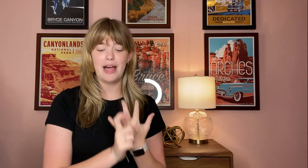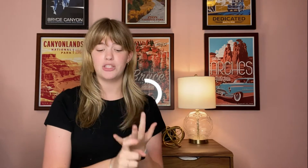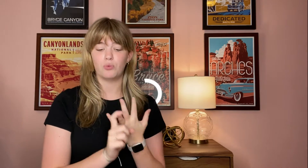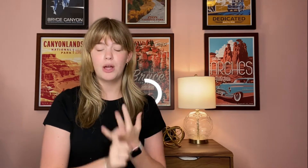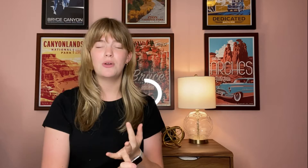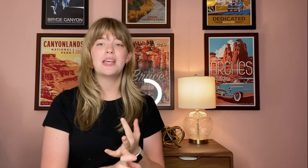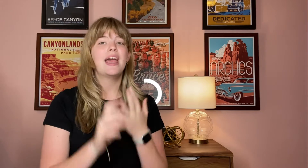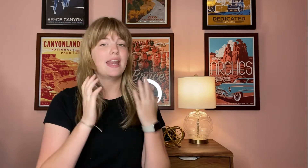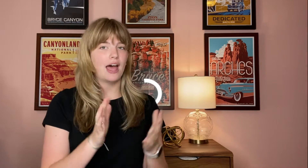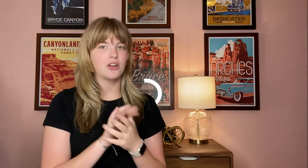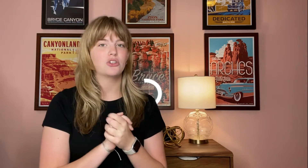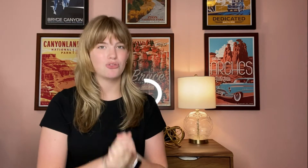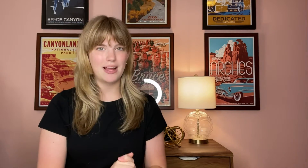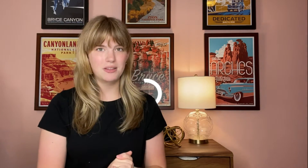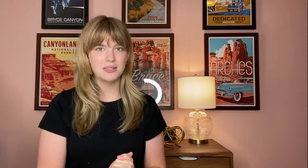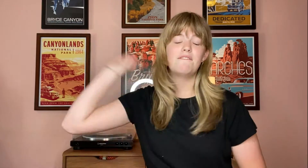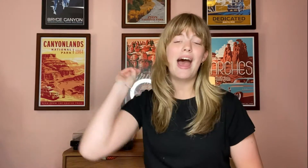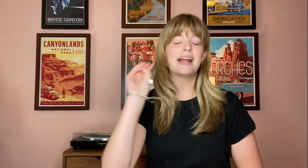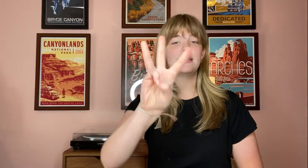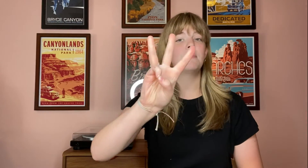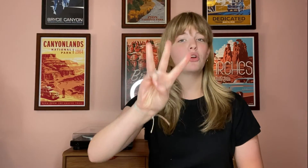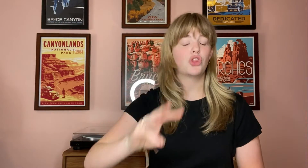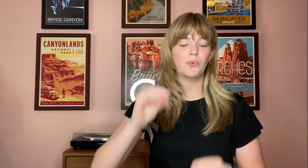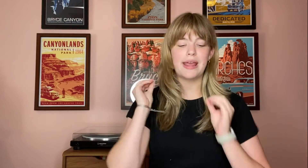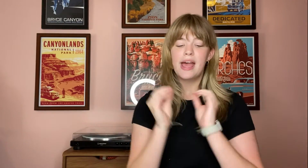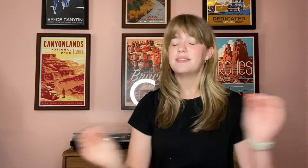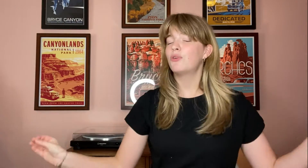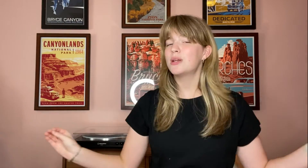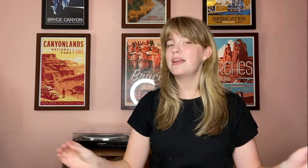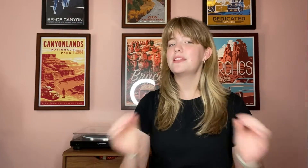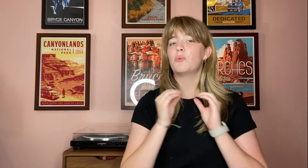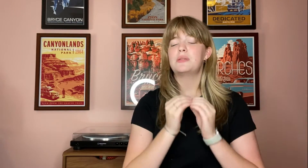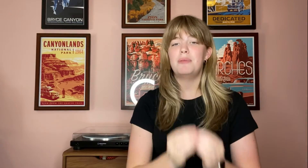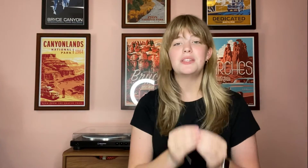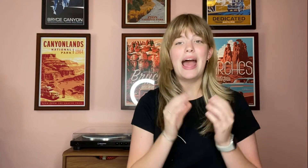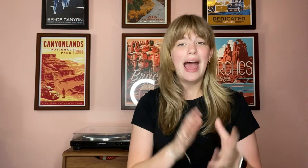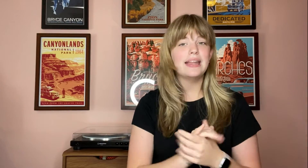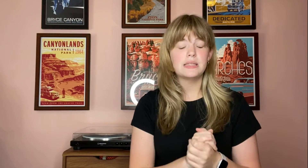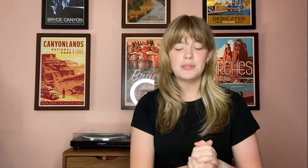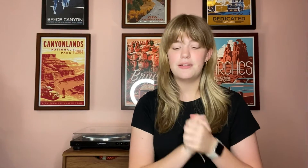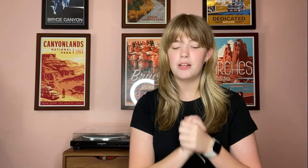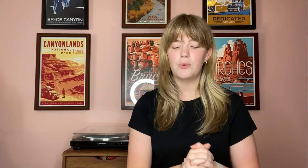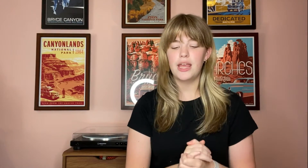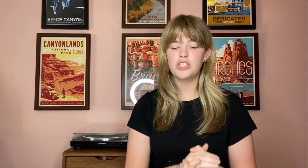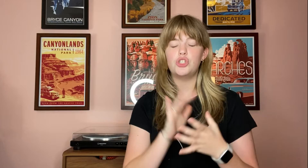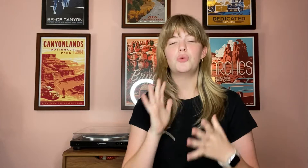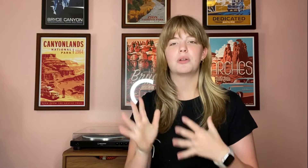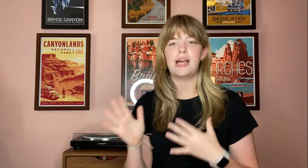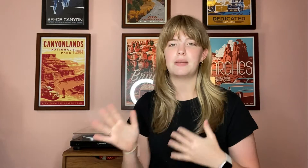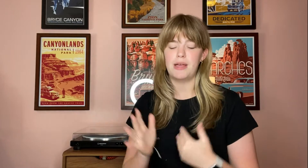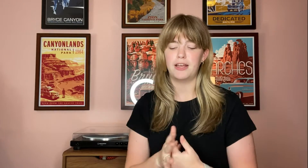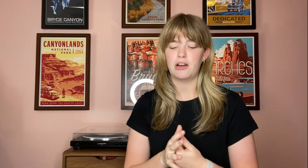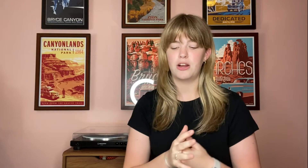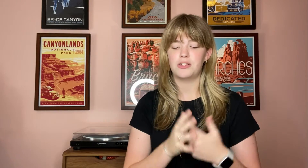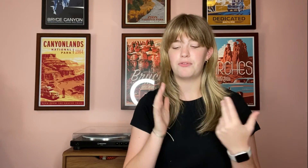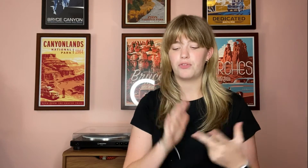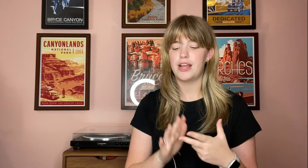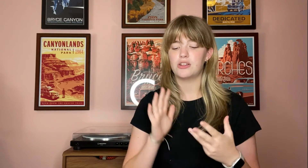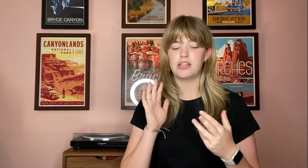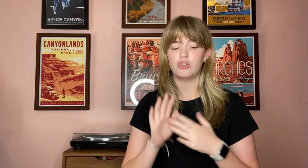Paso roads and other trails. Fact number 3, Fort Davis was built at its specific location to protect mail carriers, freighters, and